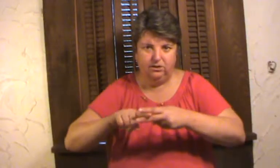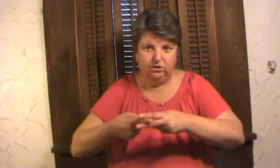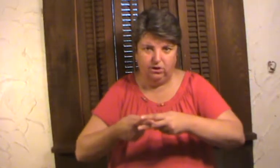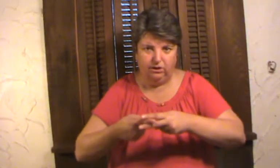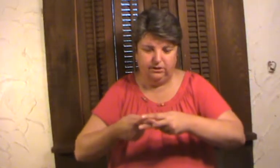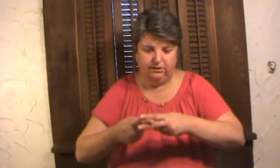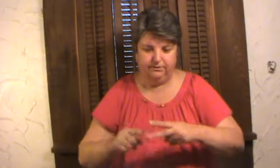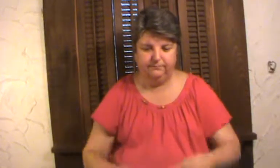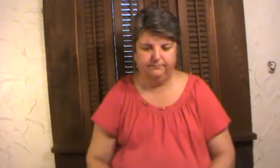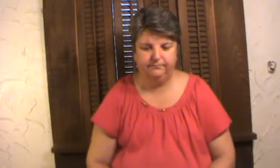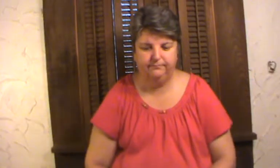start.